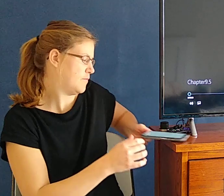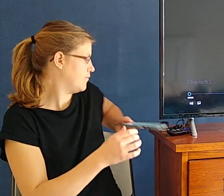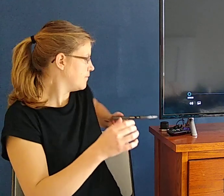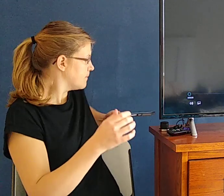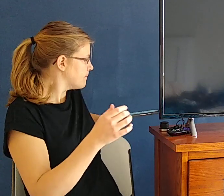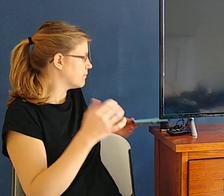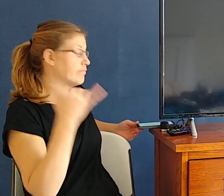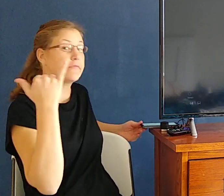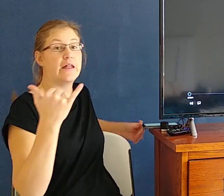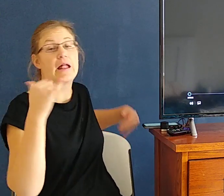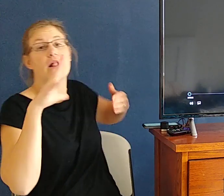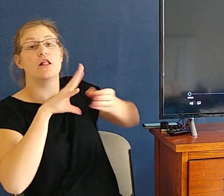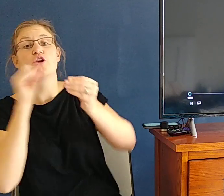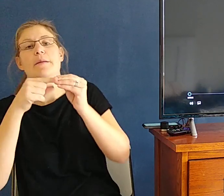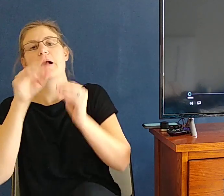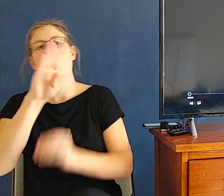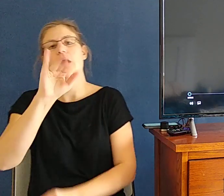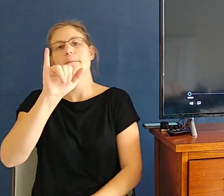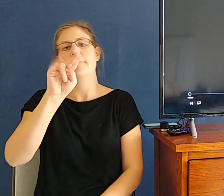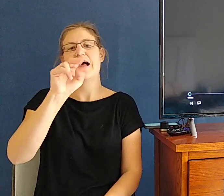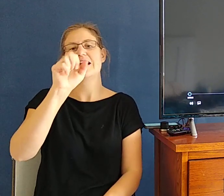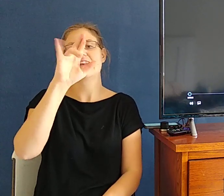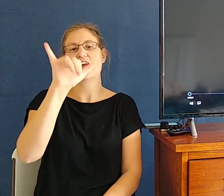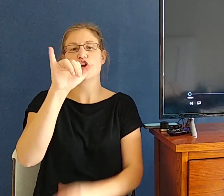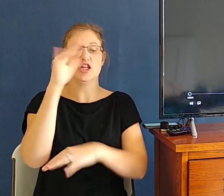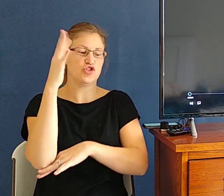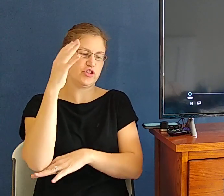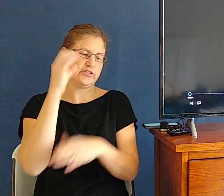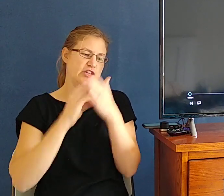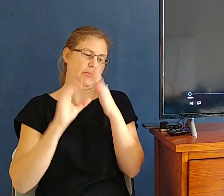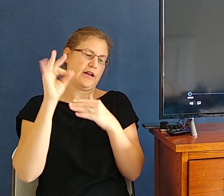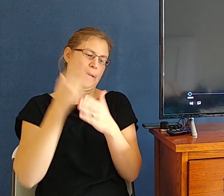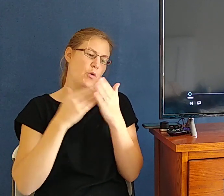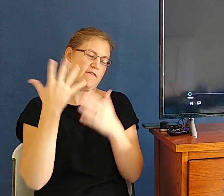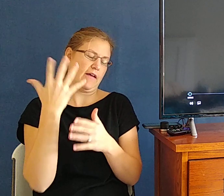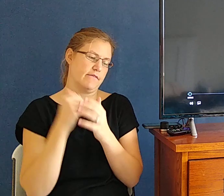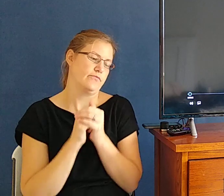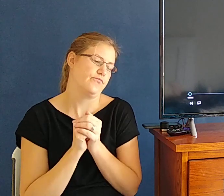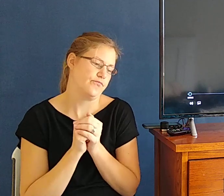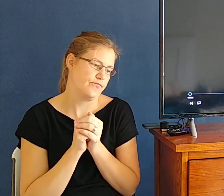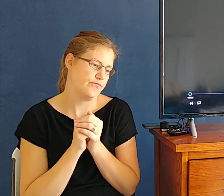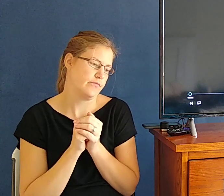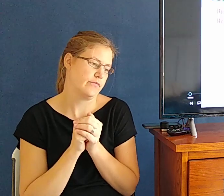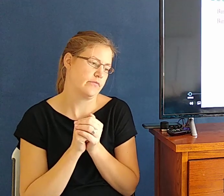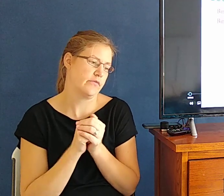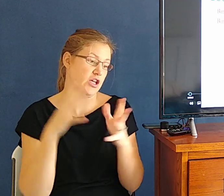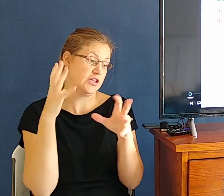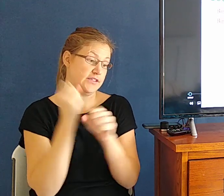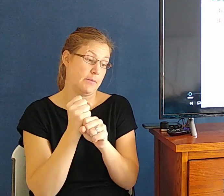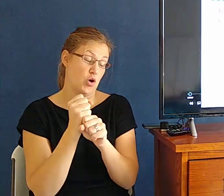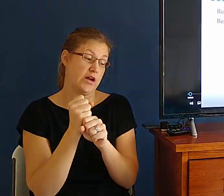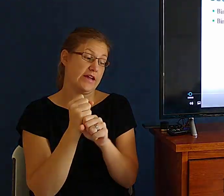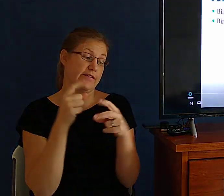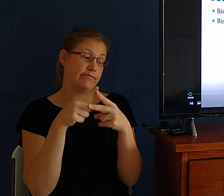we are going to learn about binary trees, chapter 9, section 5. Section summary, we are going to learn about binary